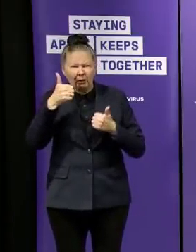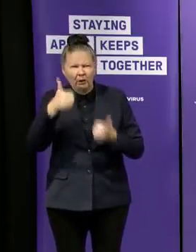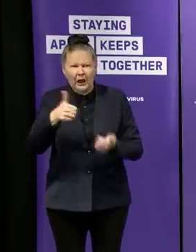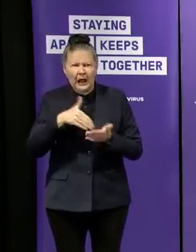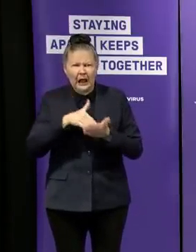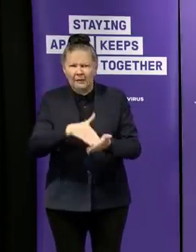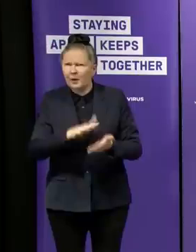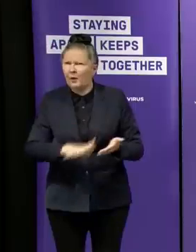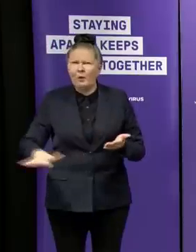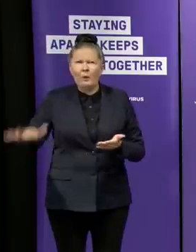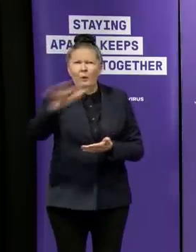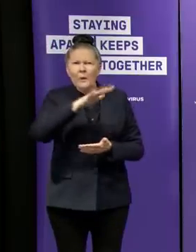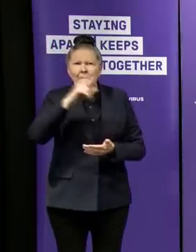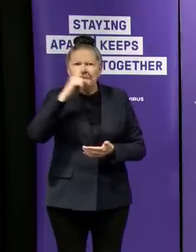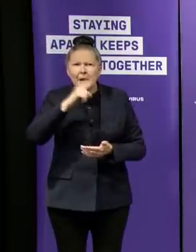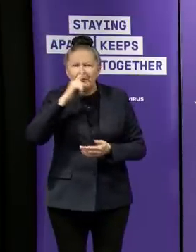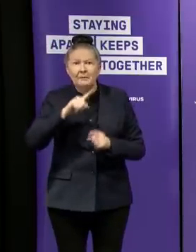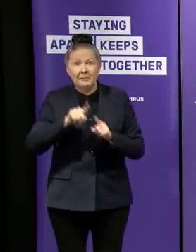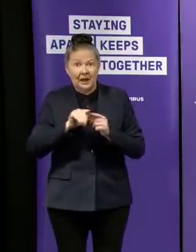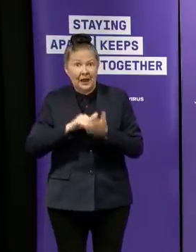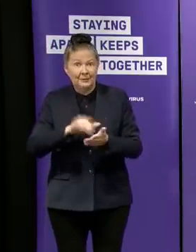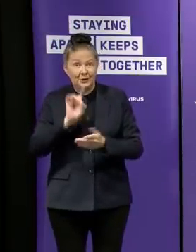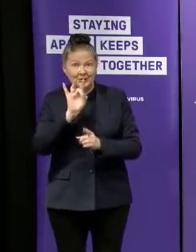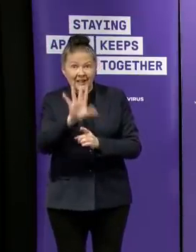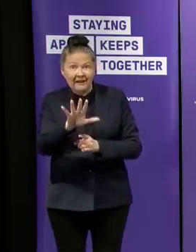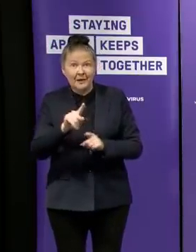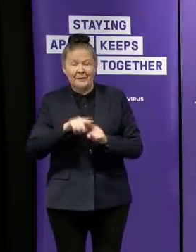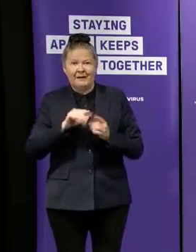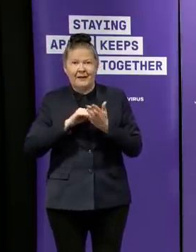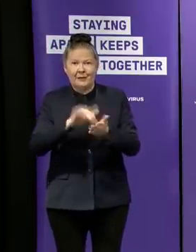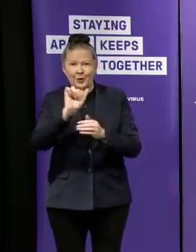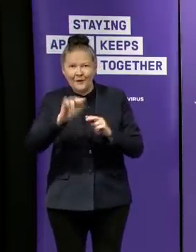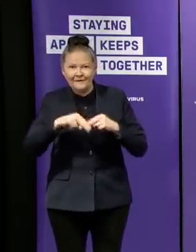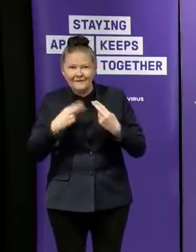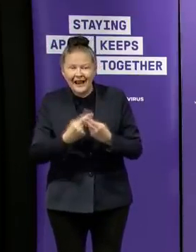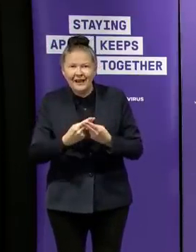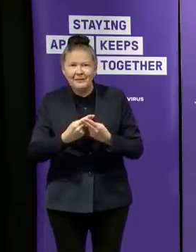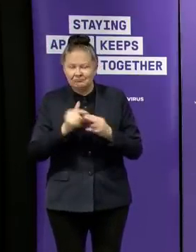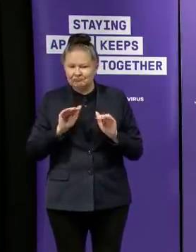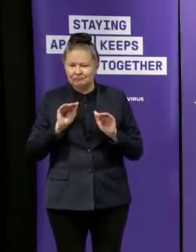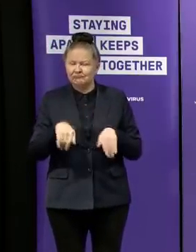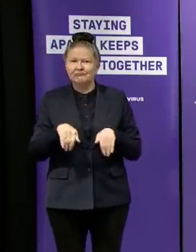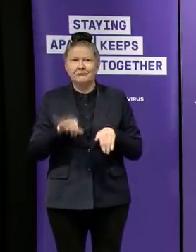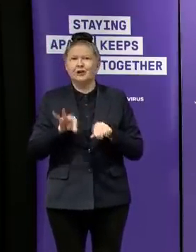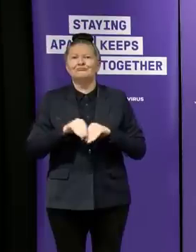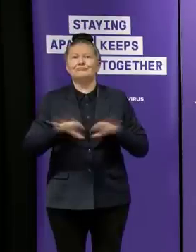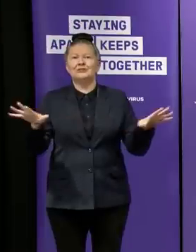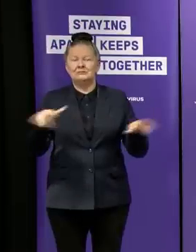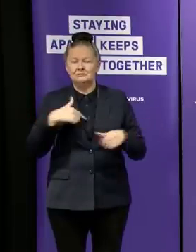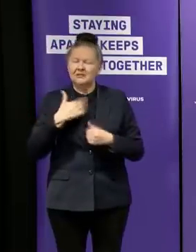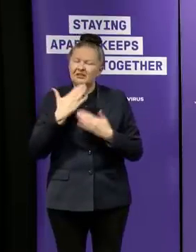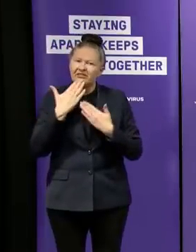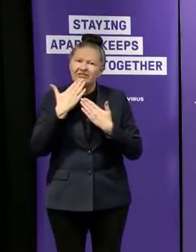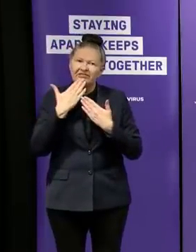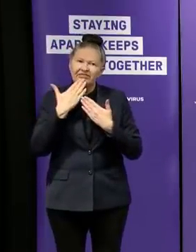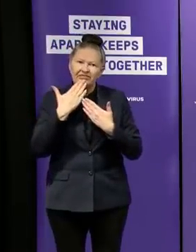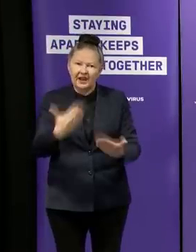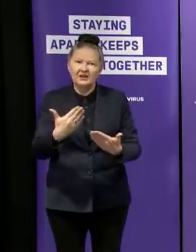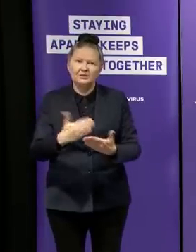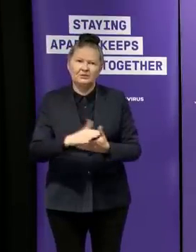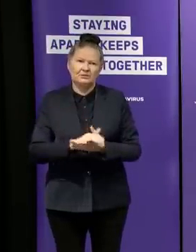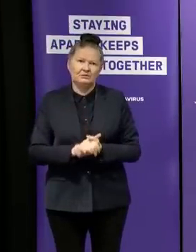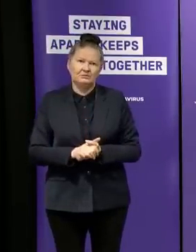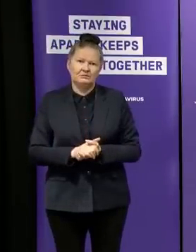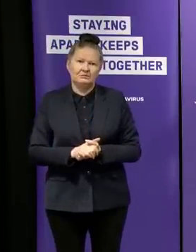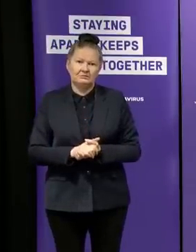your family, and your wider community is extraordinary, and I thank you for it. And the fact that we are able to keep